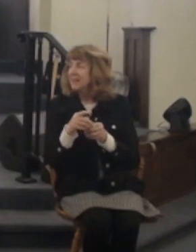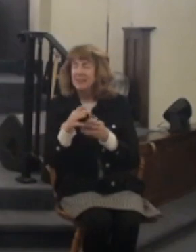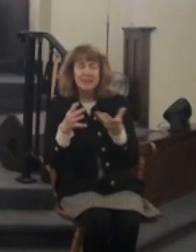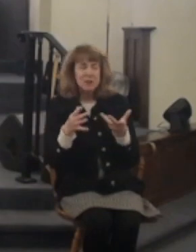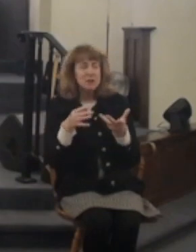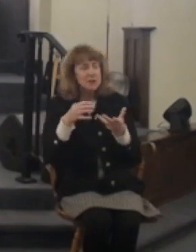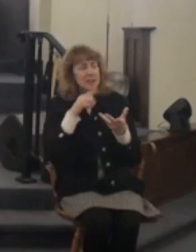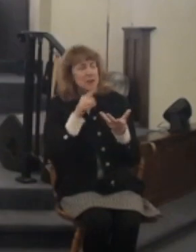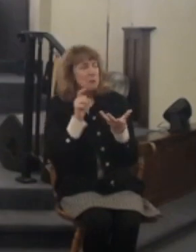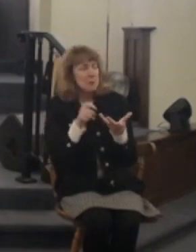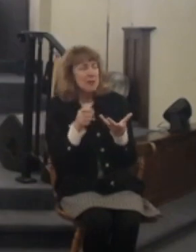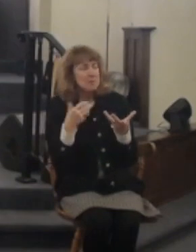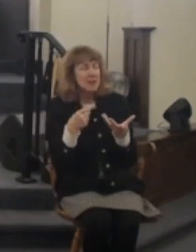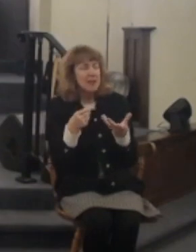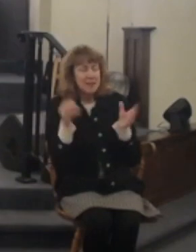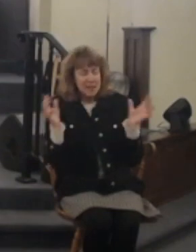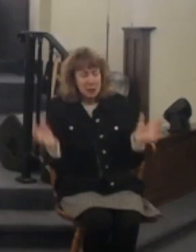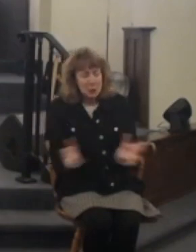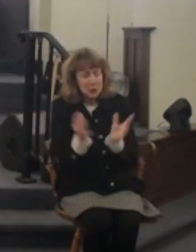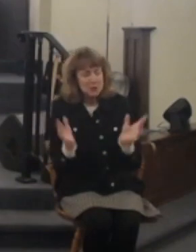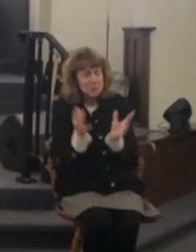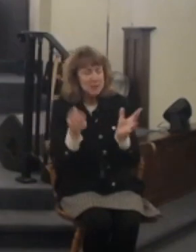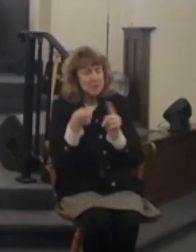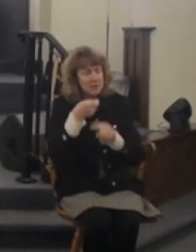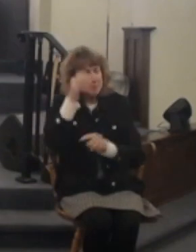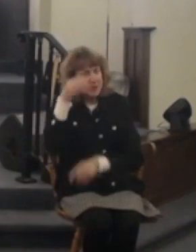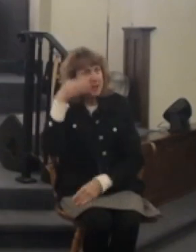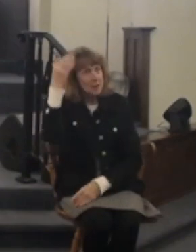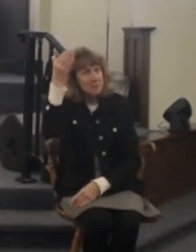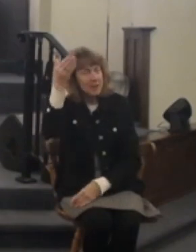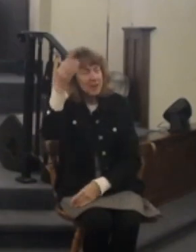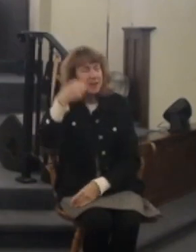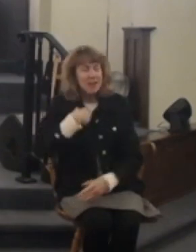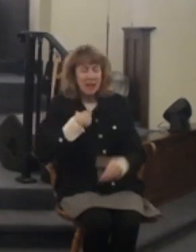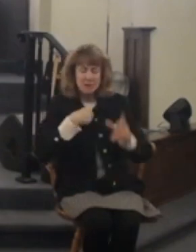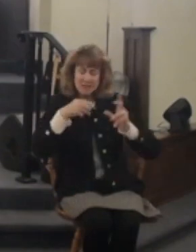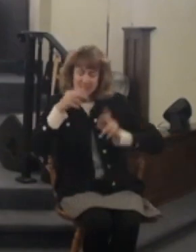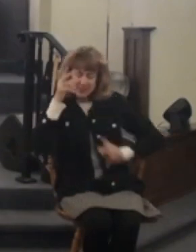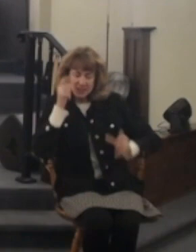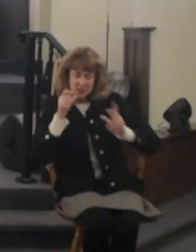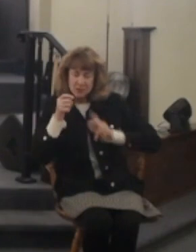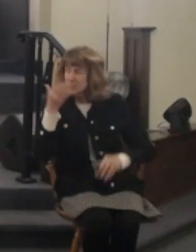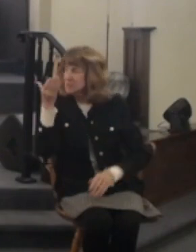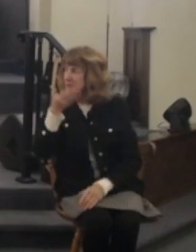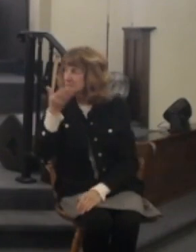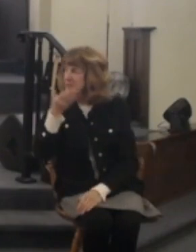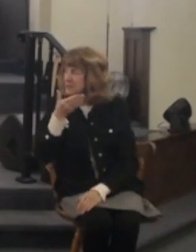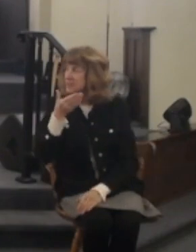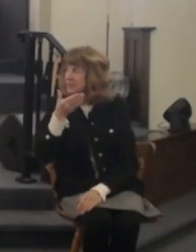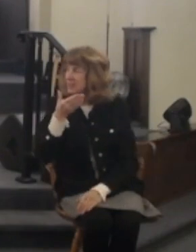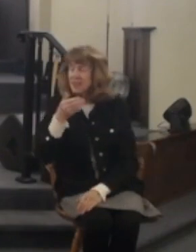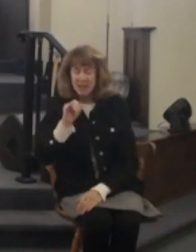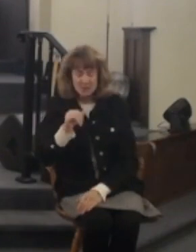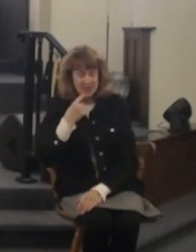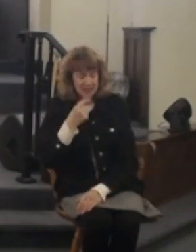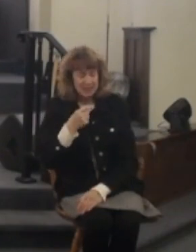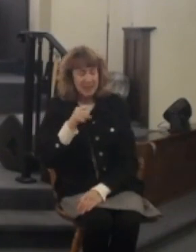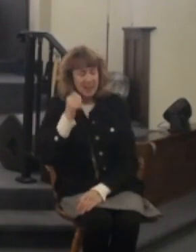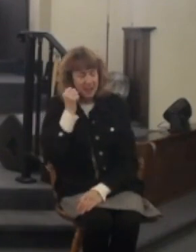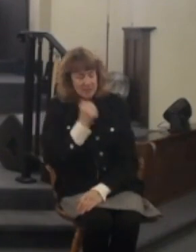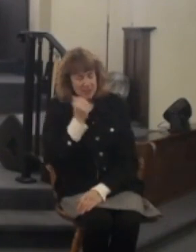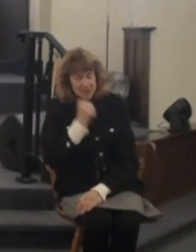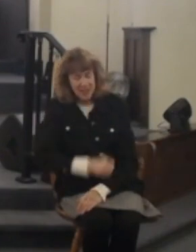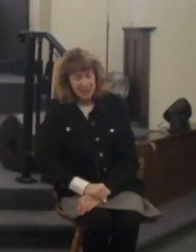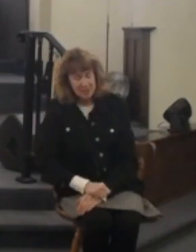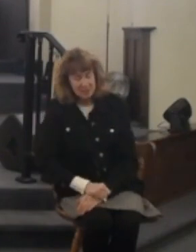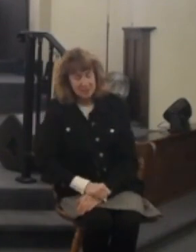you can do, you know. So I'm listening to this message, and that's like, that sounds like me. Every day